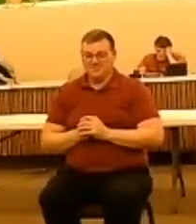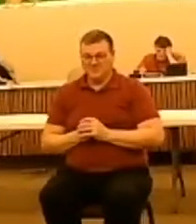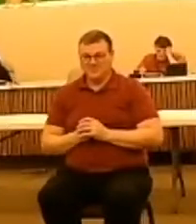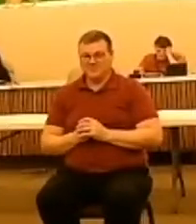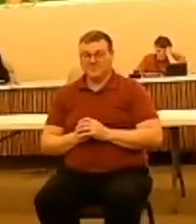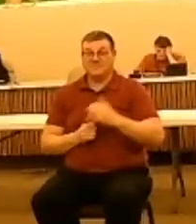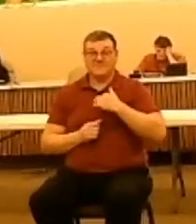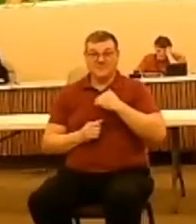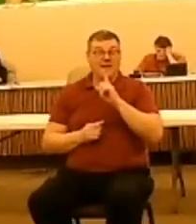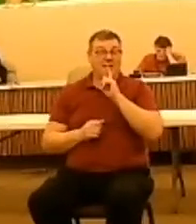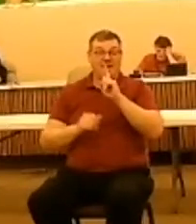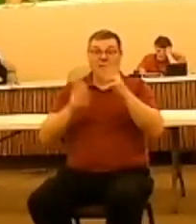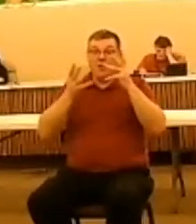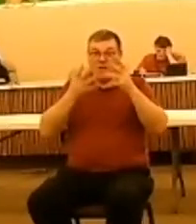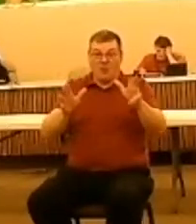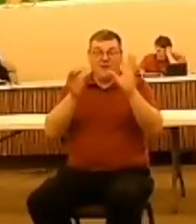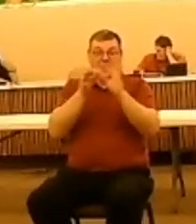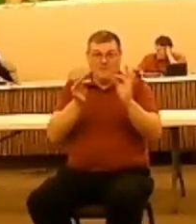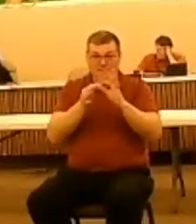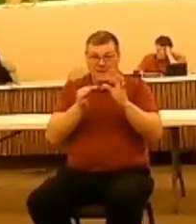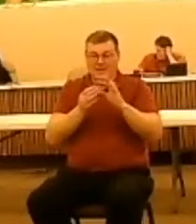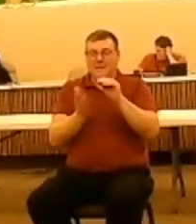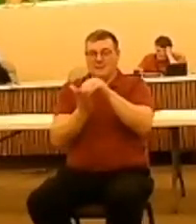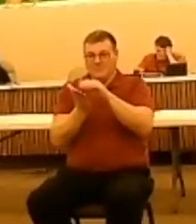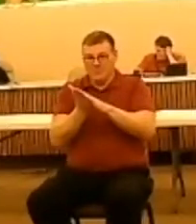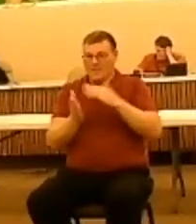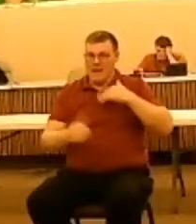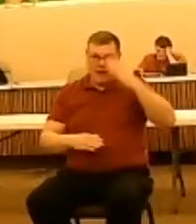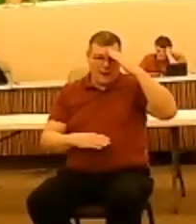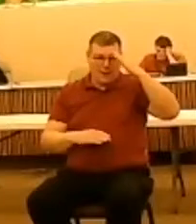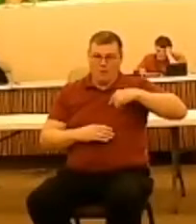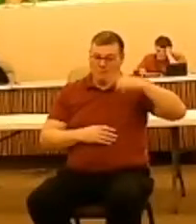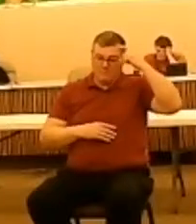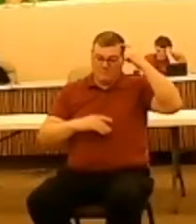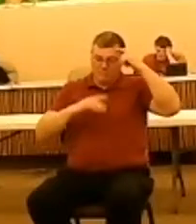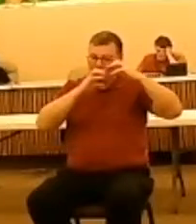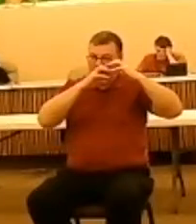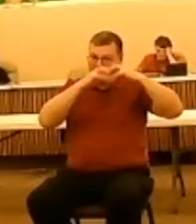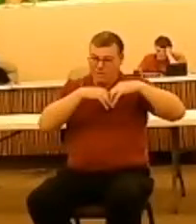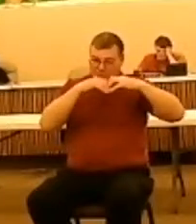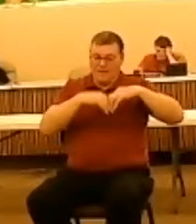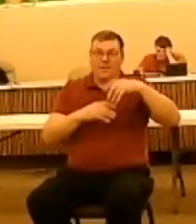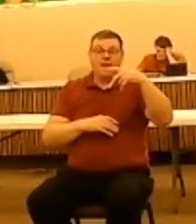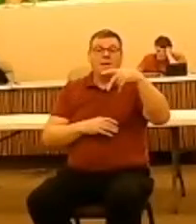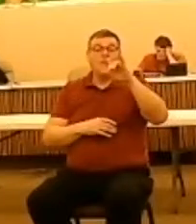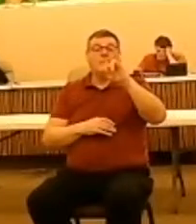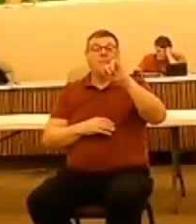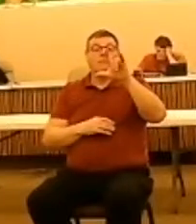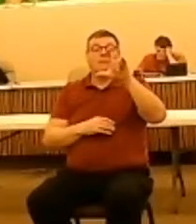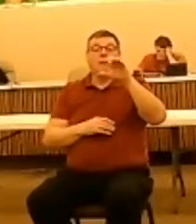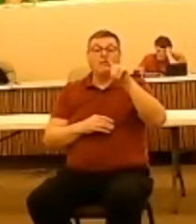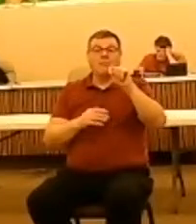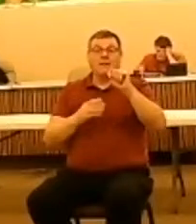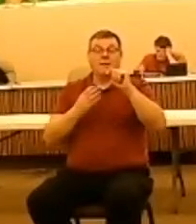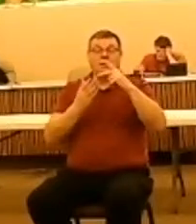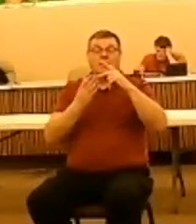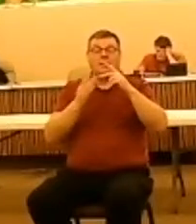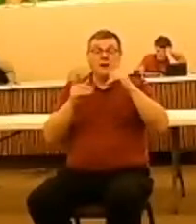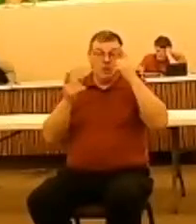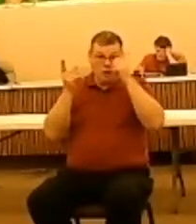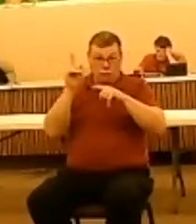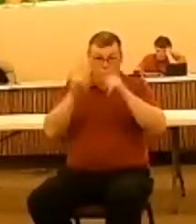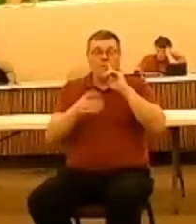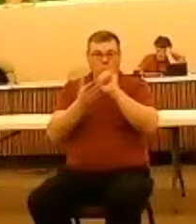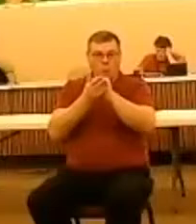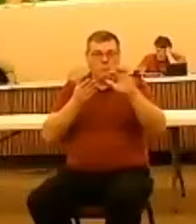I'd actually already mentioned, I had her put on the note because I knew my brain would be fried, that the pilot agreement was removed from consideration because of